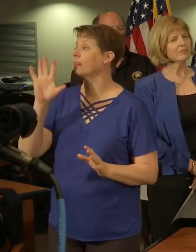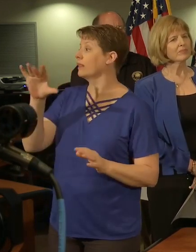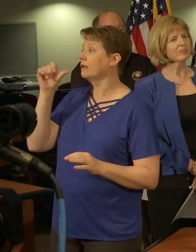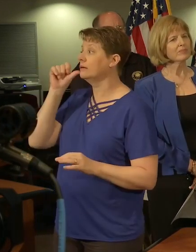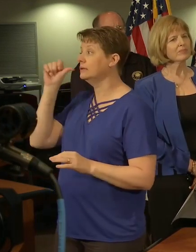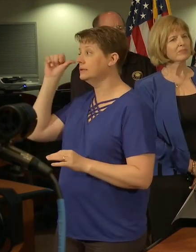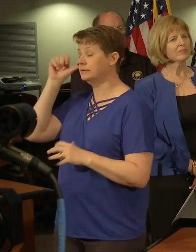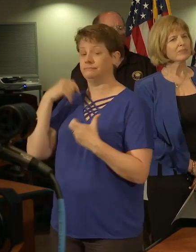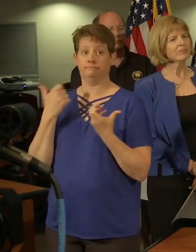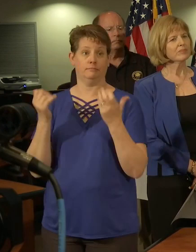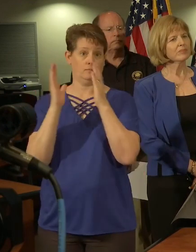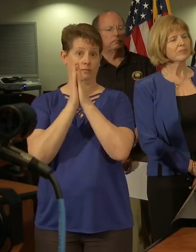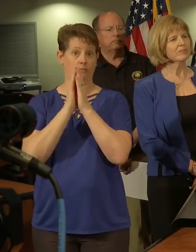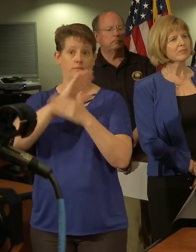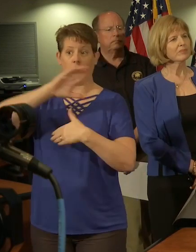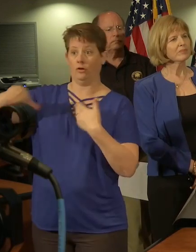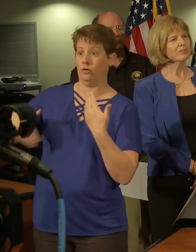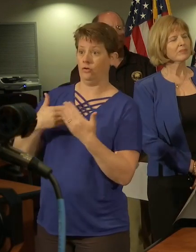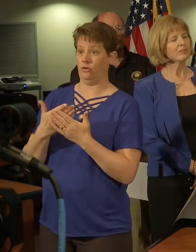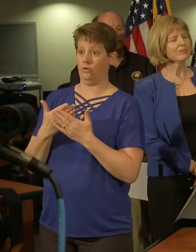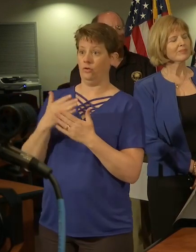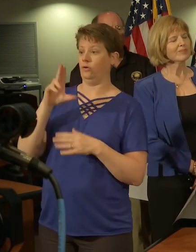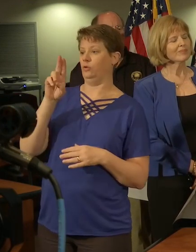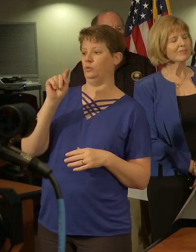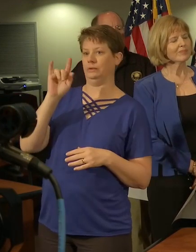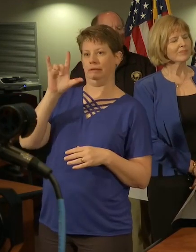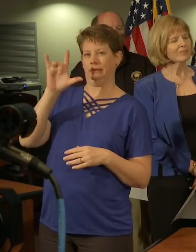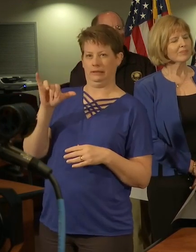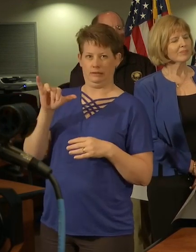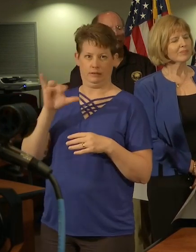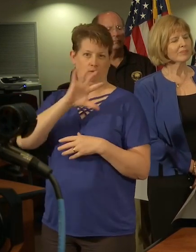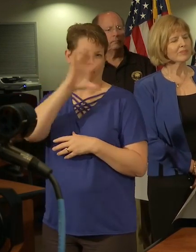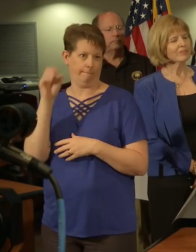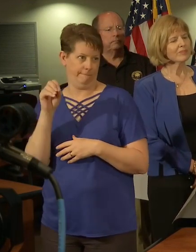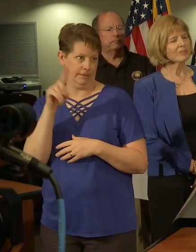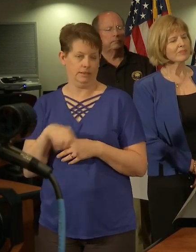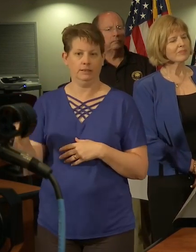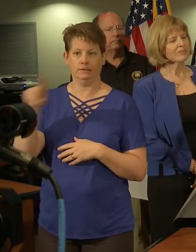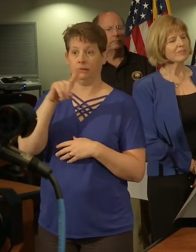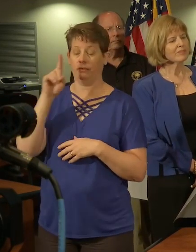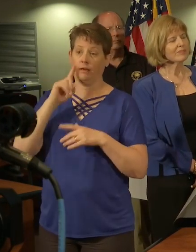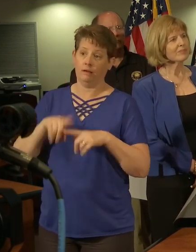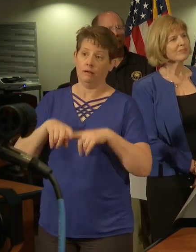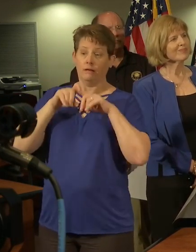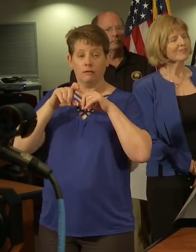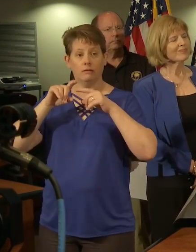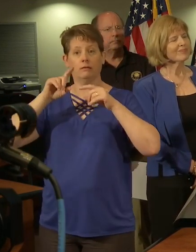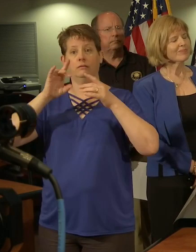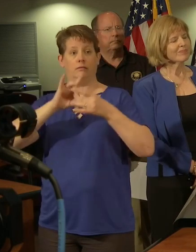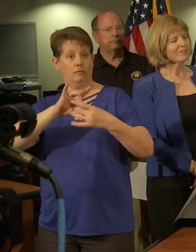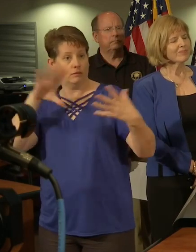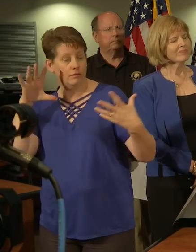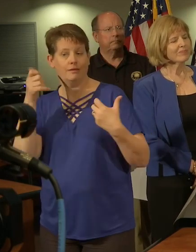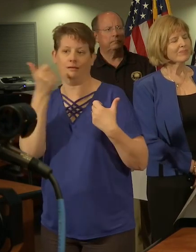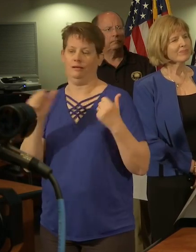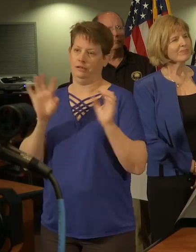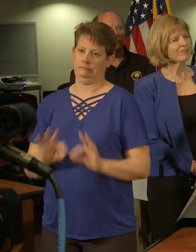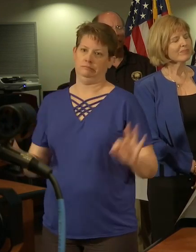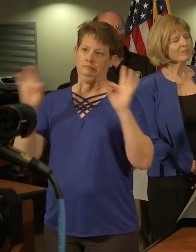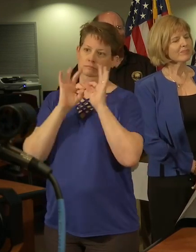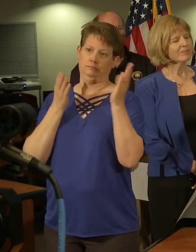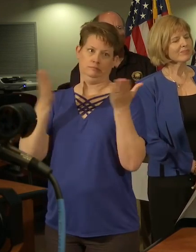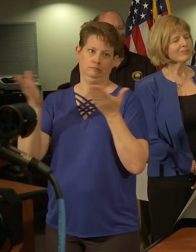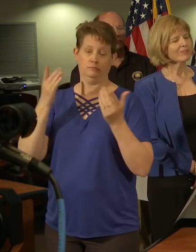Yesterday, I requested that all utilities in South Carolina not suspend or disconnect any essential services